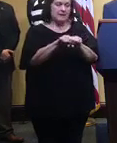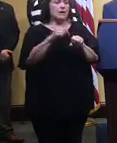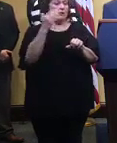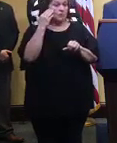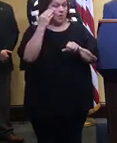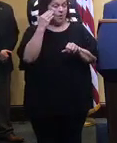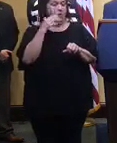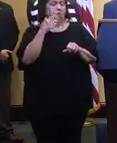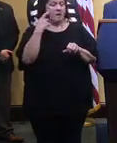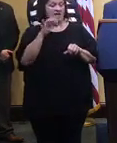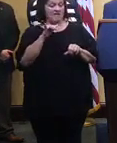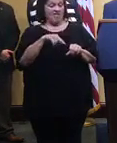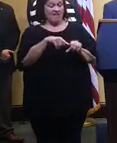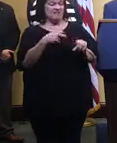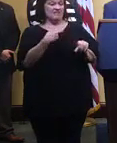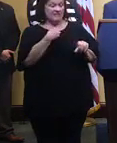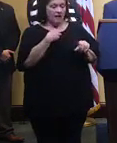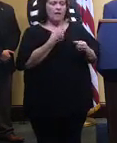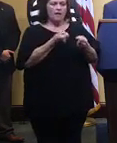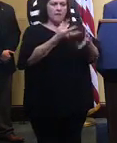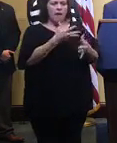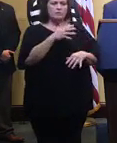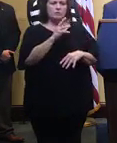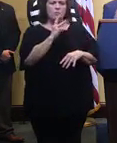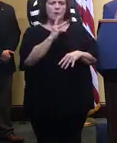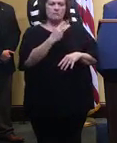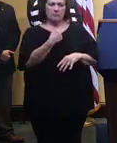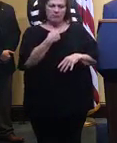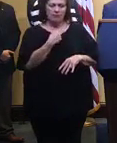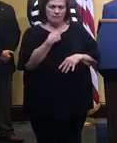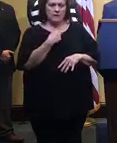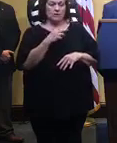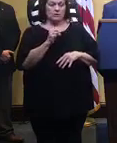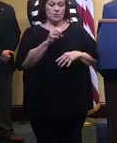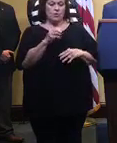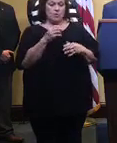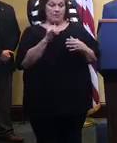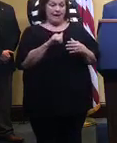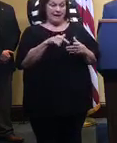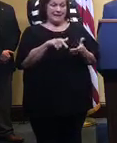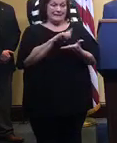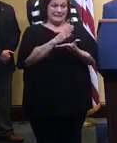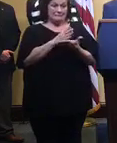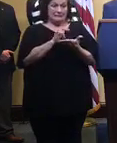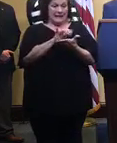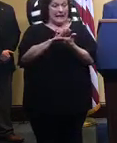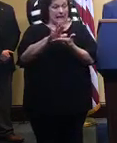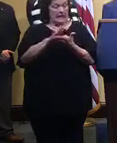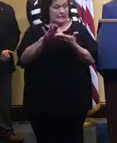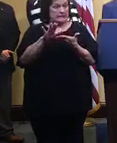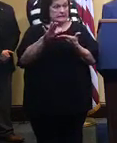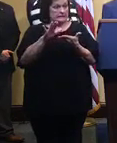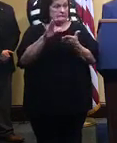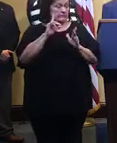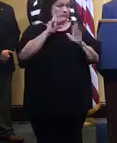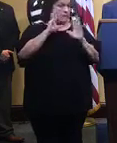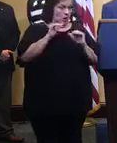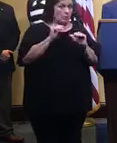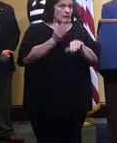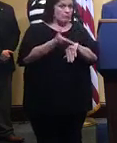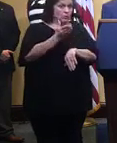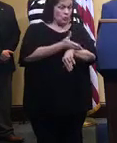of those canals, but the impact is not as great as having these large piles remain there. So it's somewhat of a staple. We're